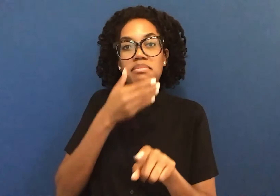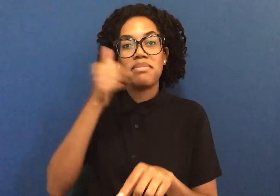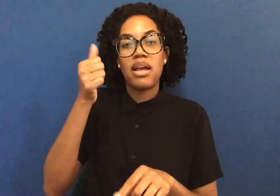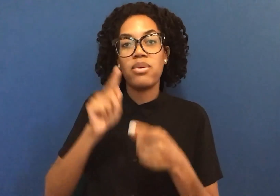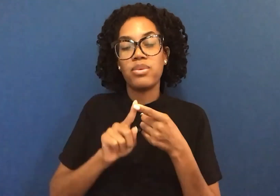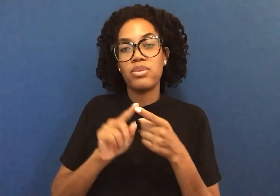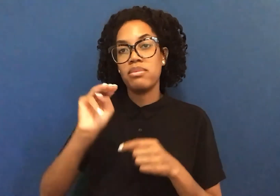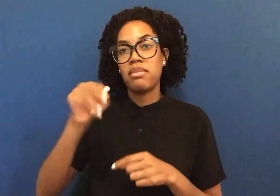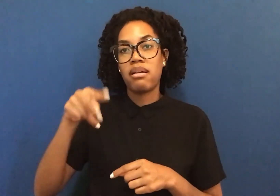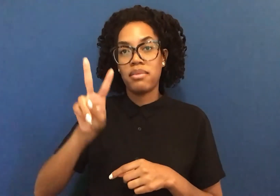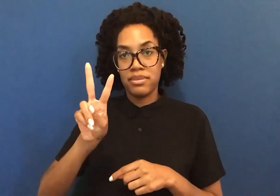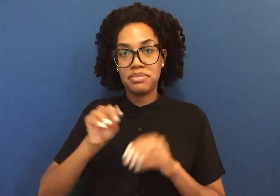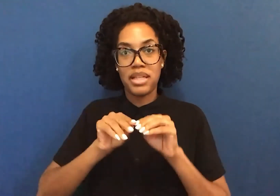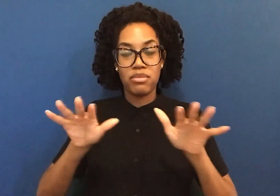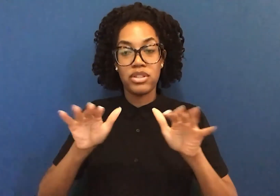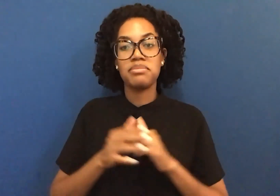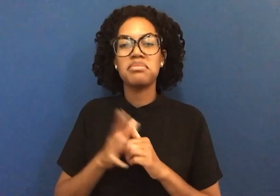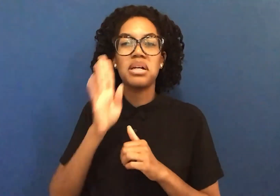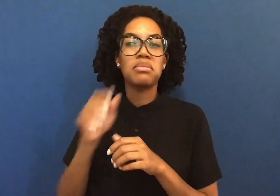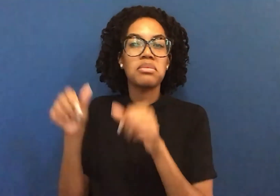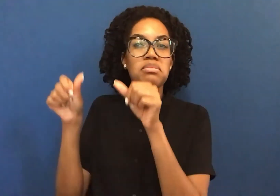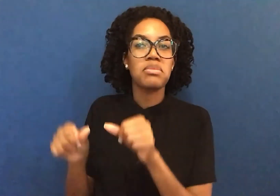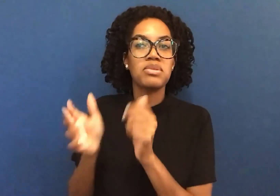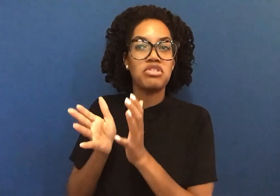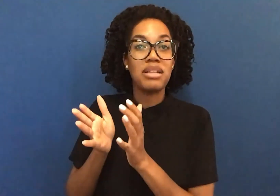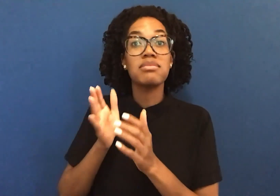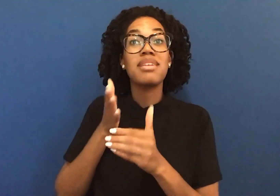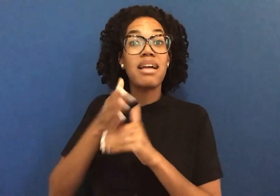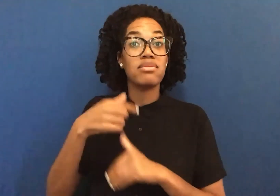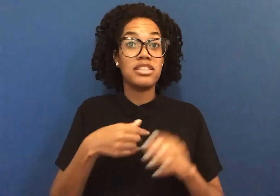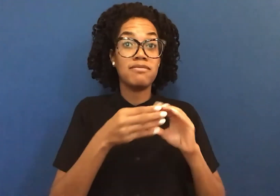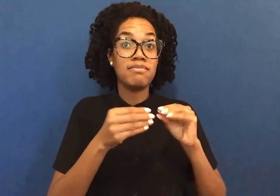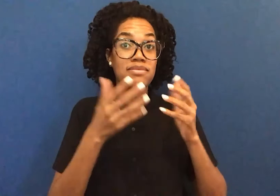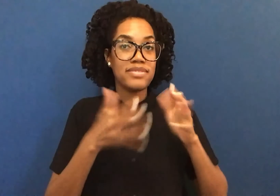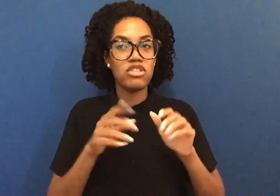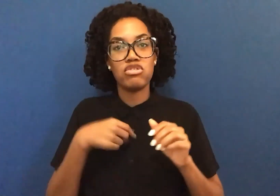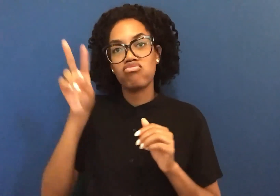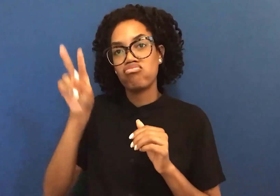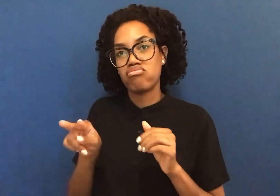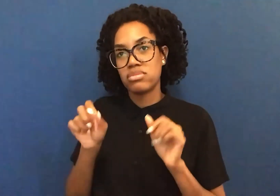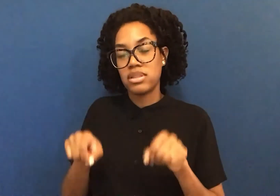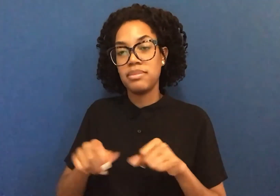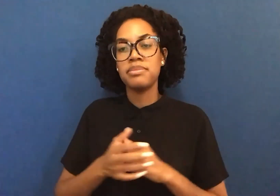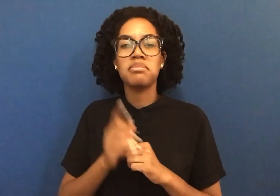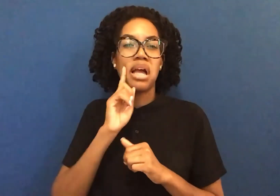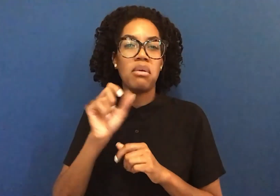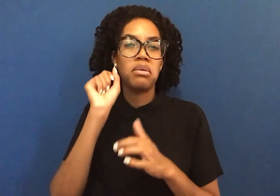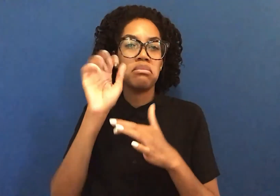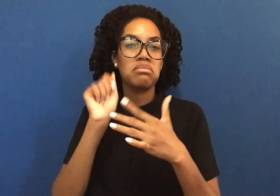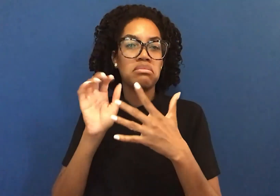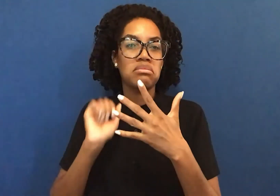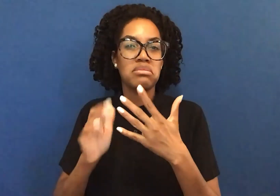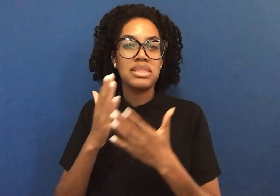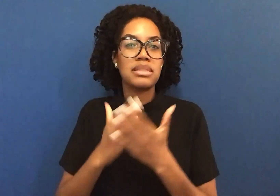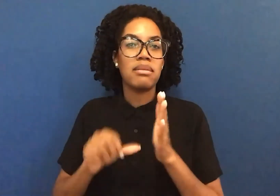chat so you can access the policy brief probably right after I finish speaking. But here I'll give you a few highlights. The most